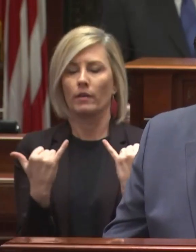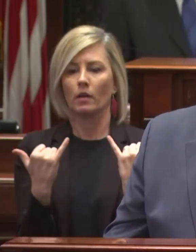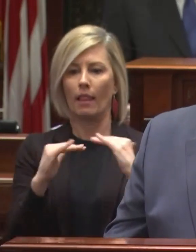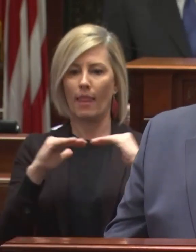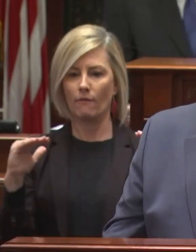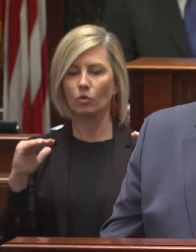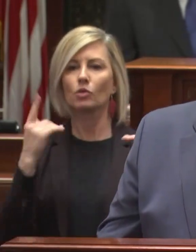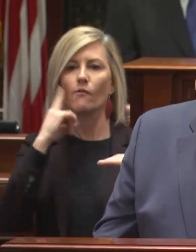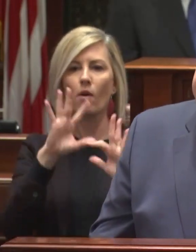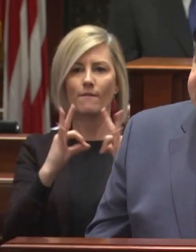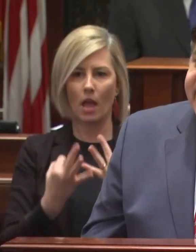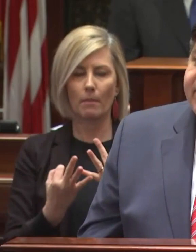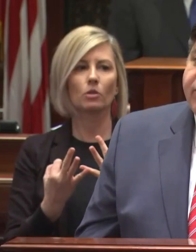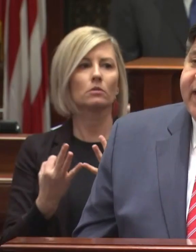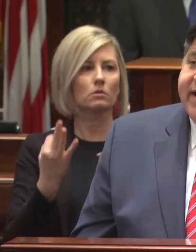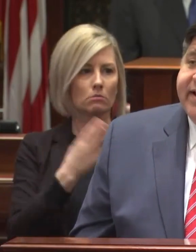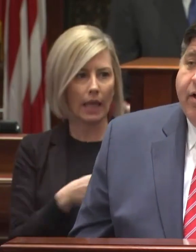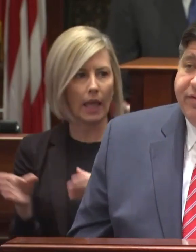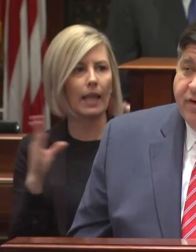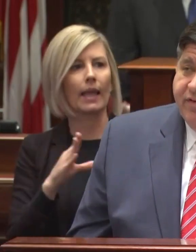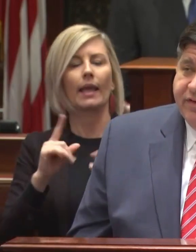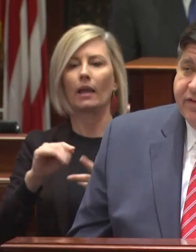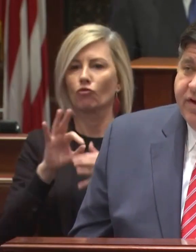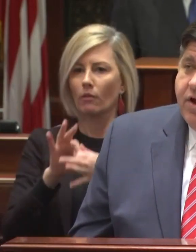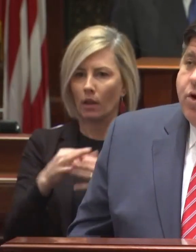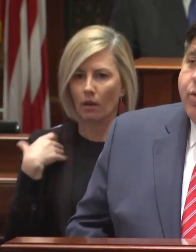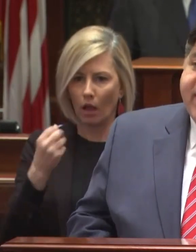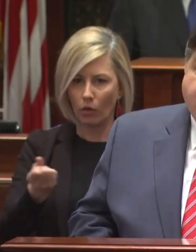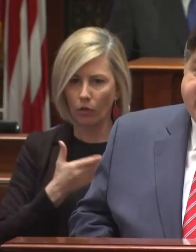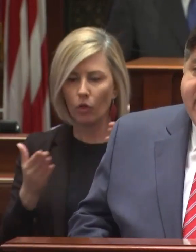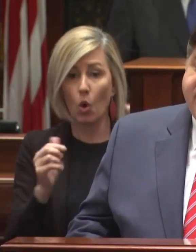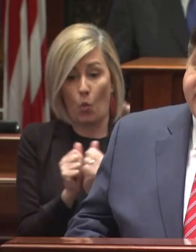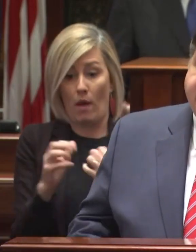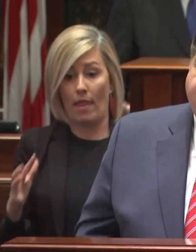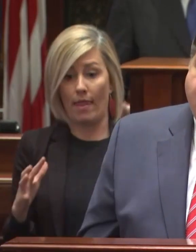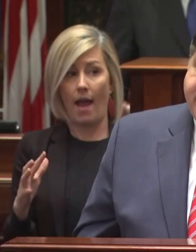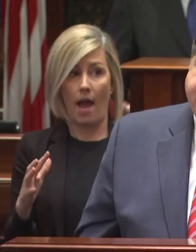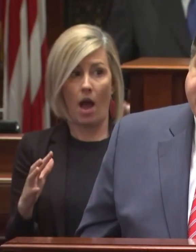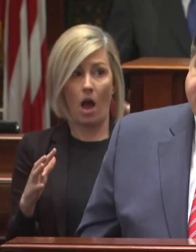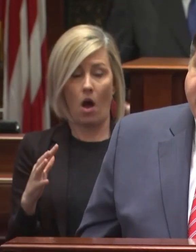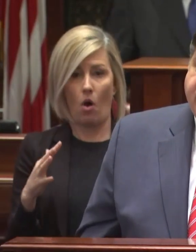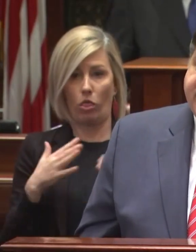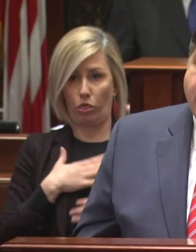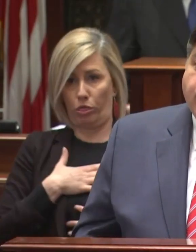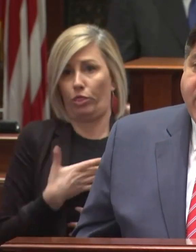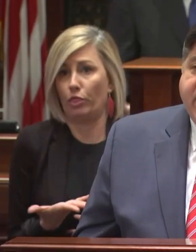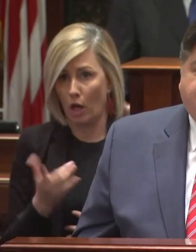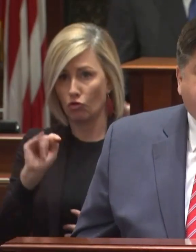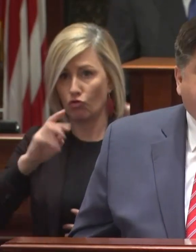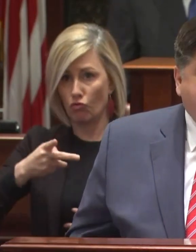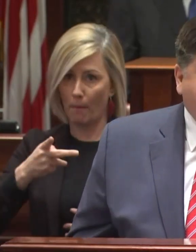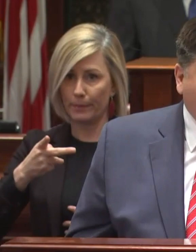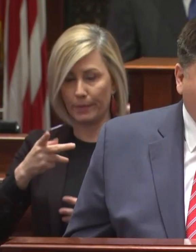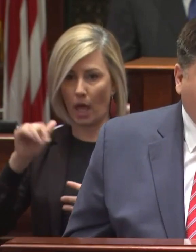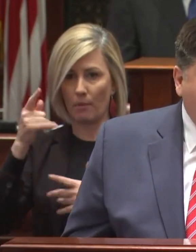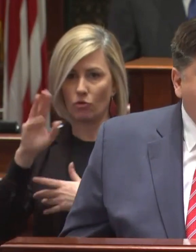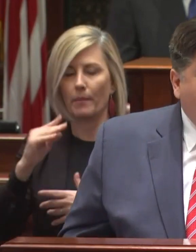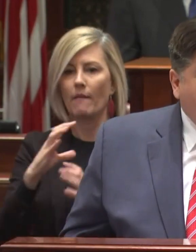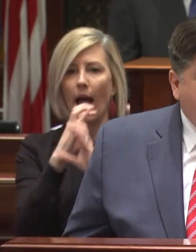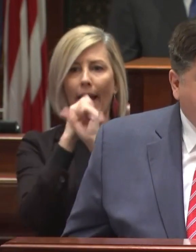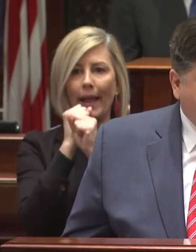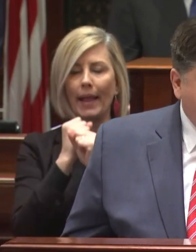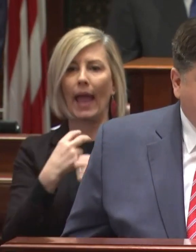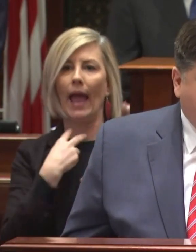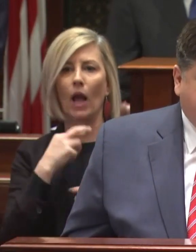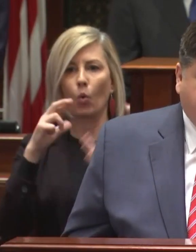service levels for family planning and related health services, without caving to the Trump administration's outrageous gag rule